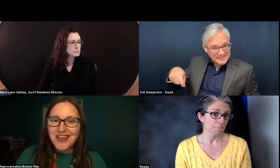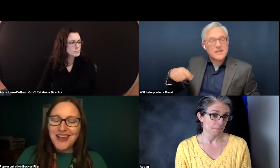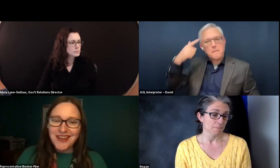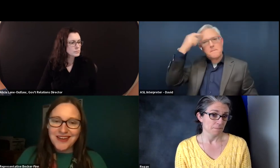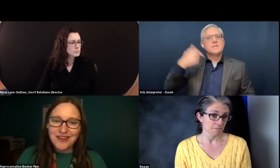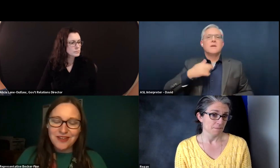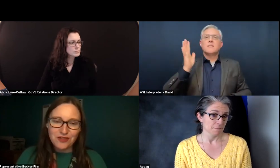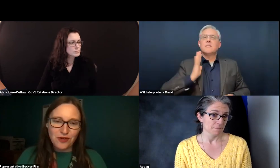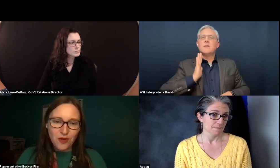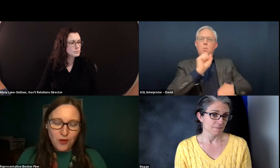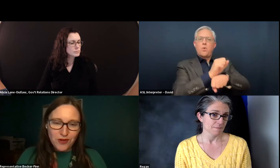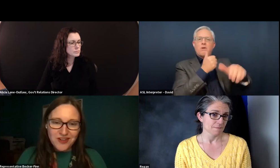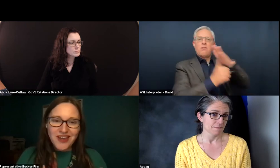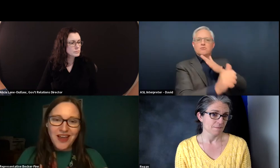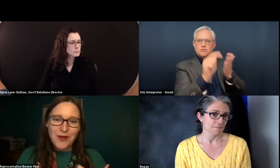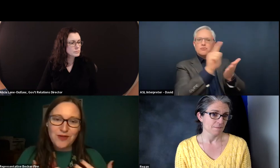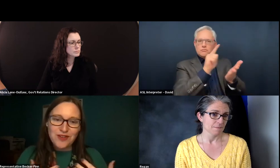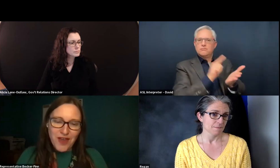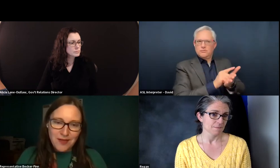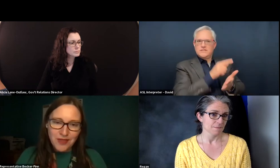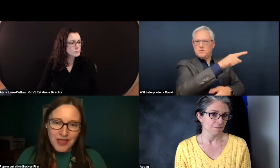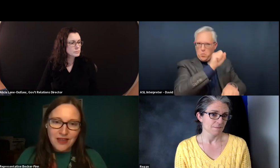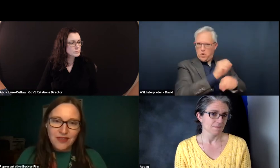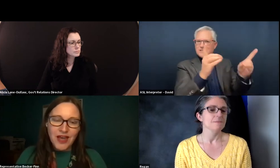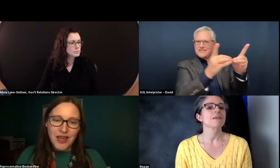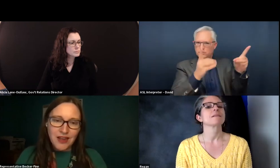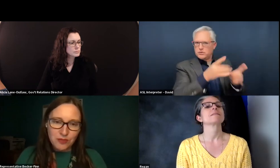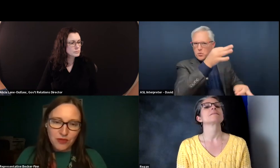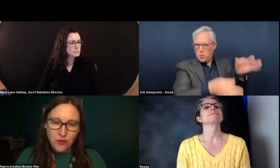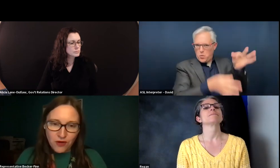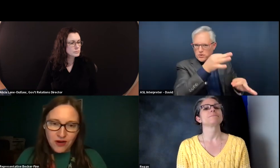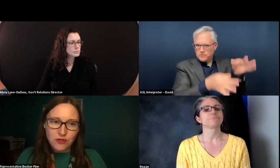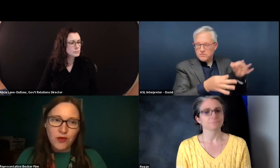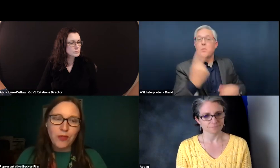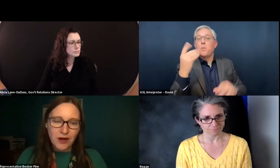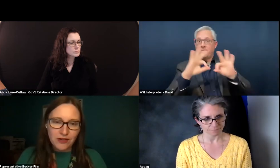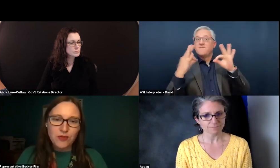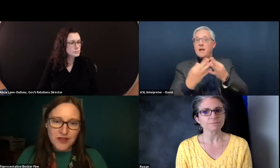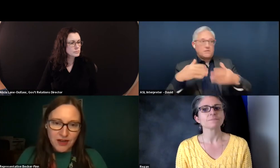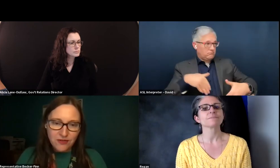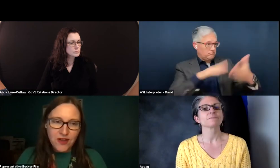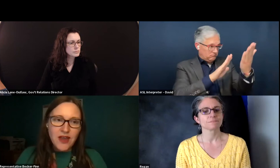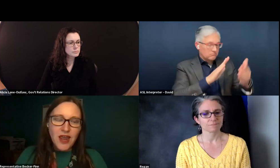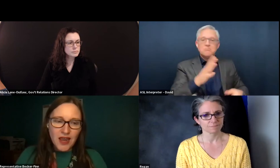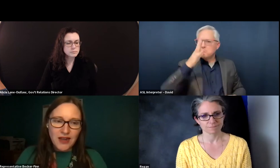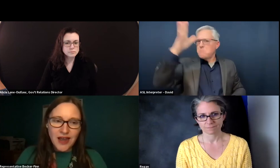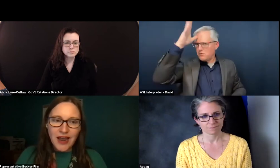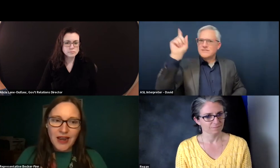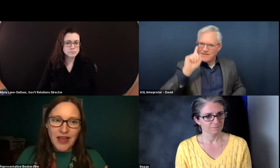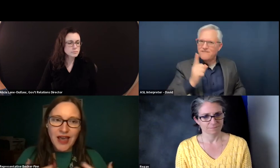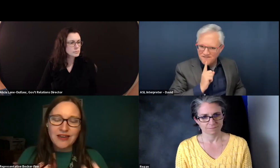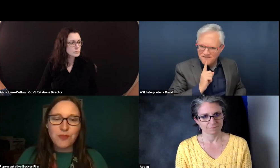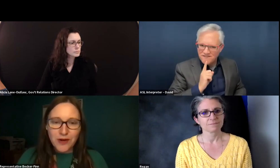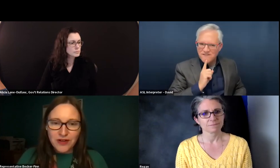clerked in district court, and there was a family that had a case before us where the parents were deaf. And